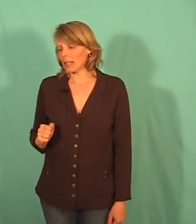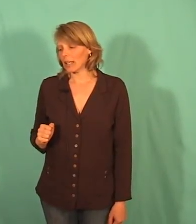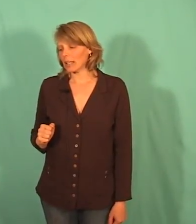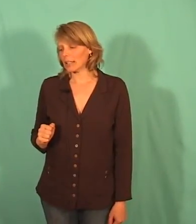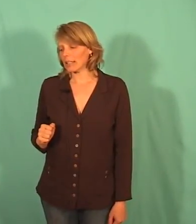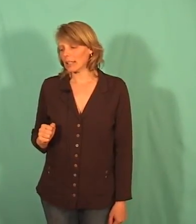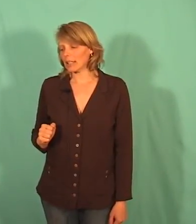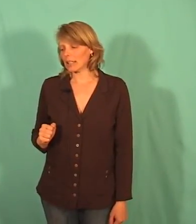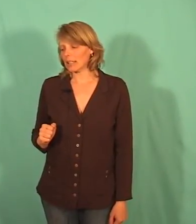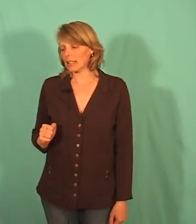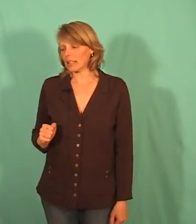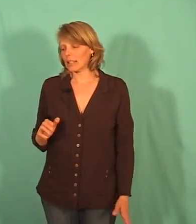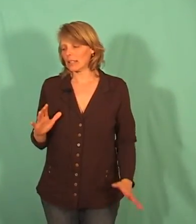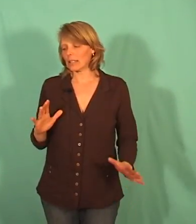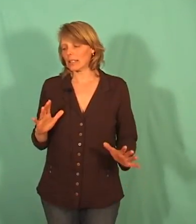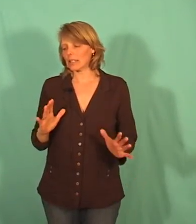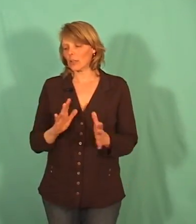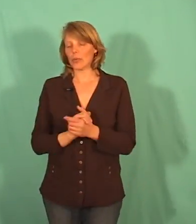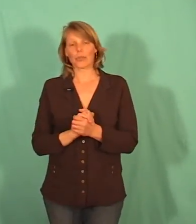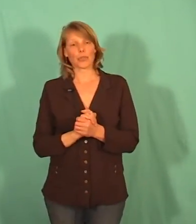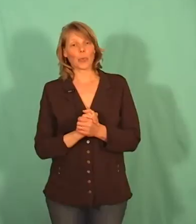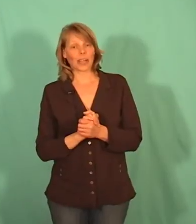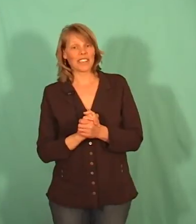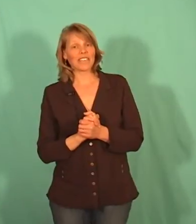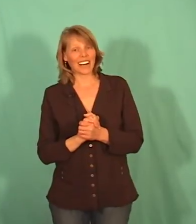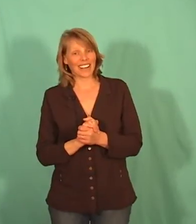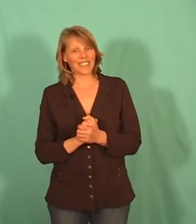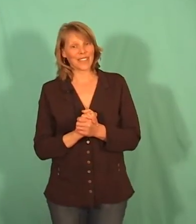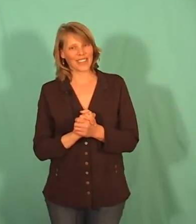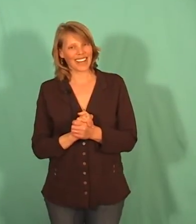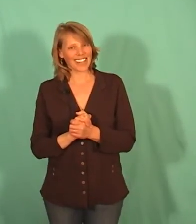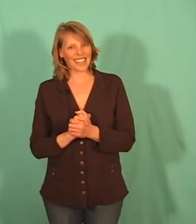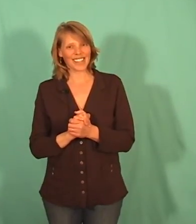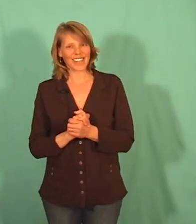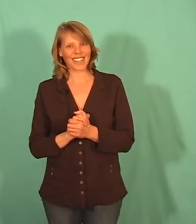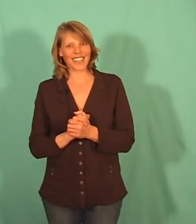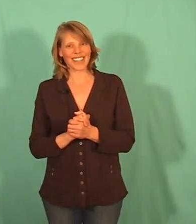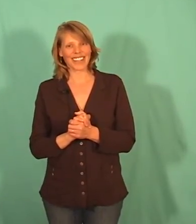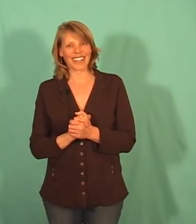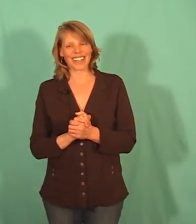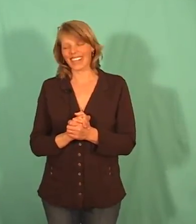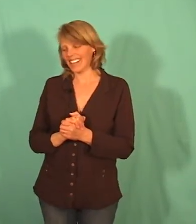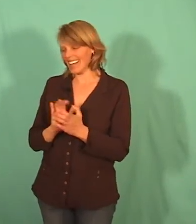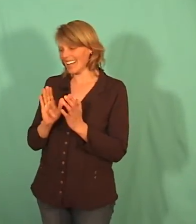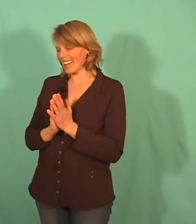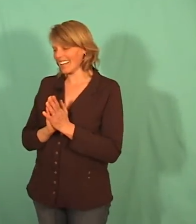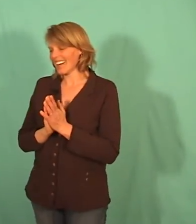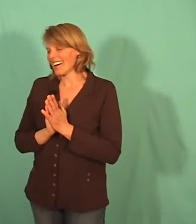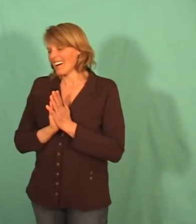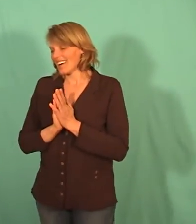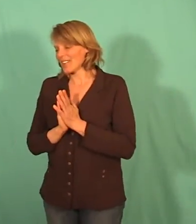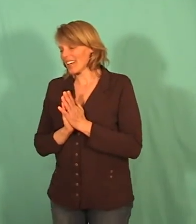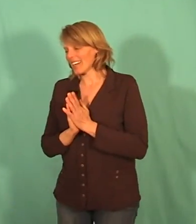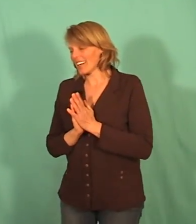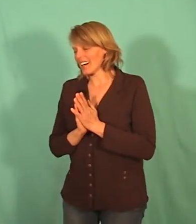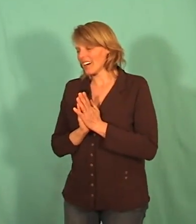And so those are 25 new signs you can start using. Yay! Okay, I